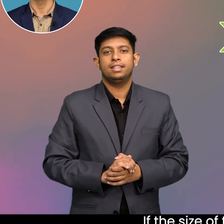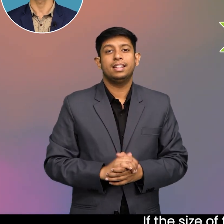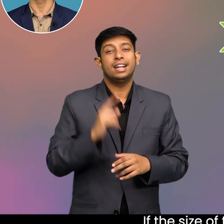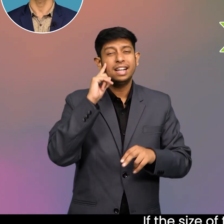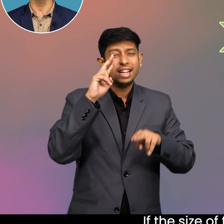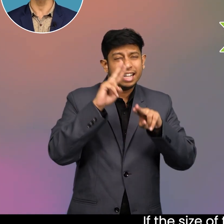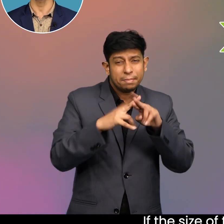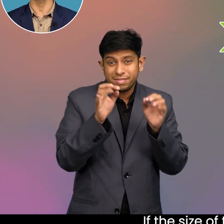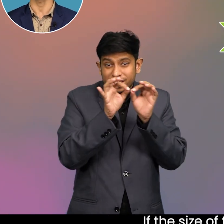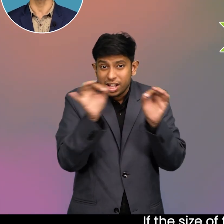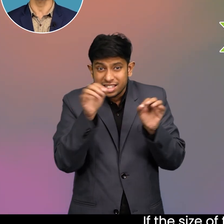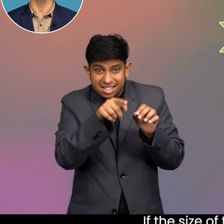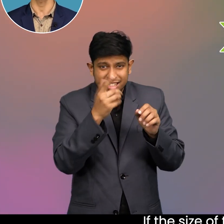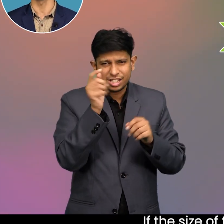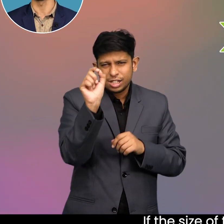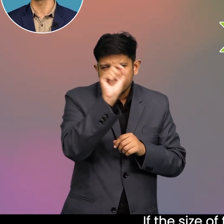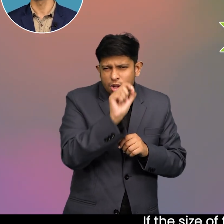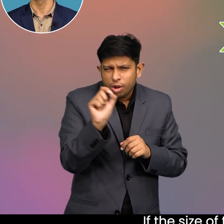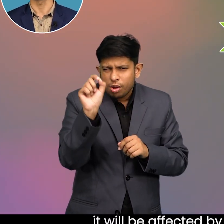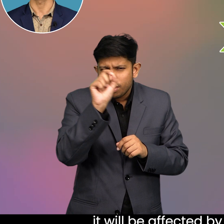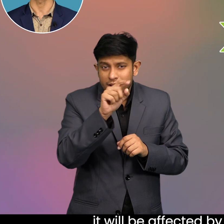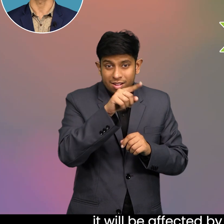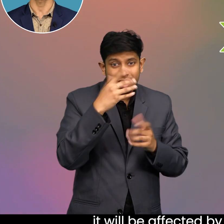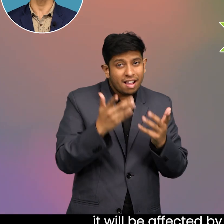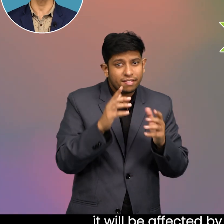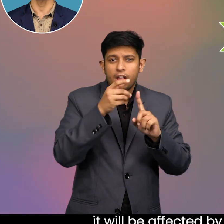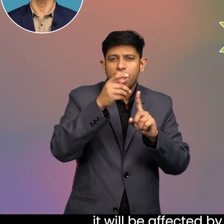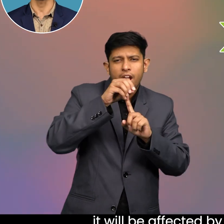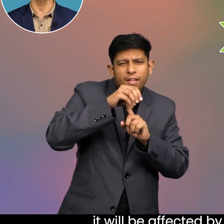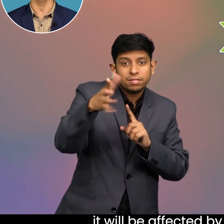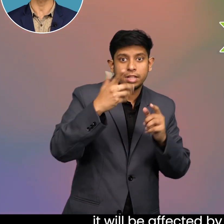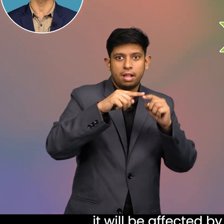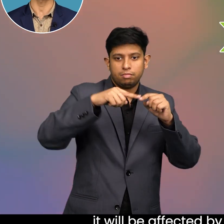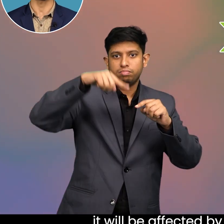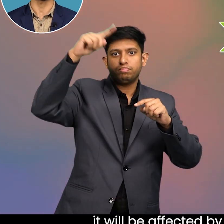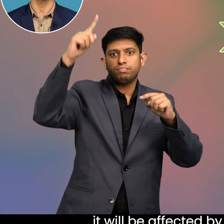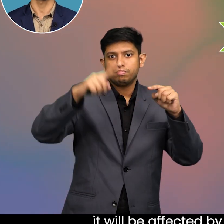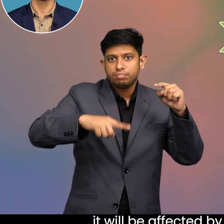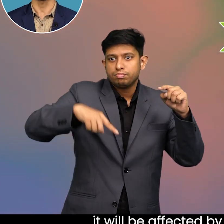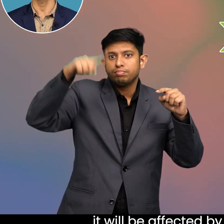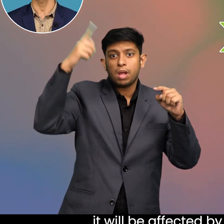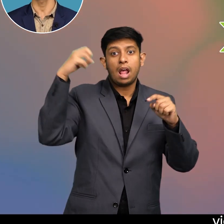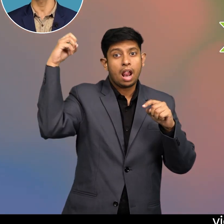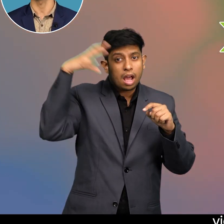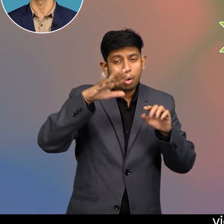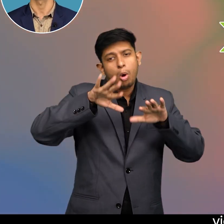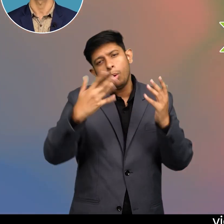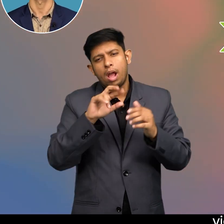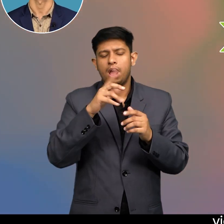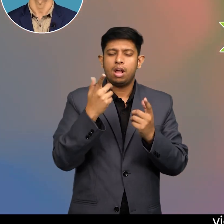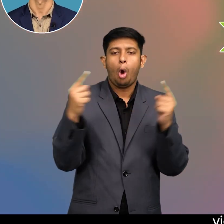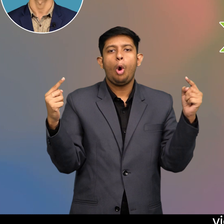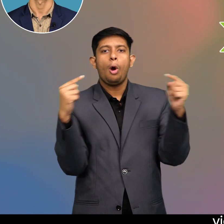If the size of the particle is small, it will be affected by higher frequency light and vice versa.